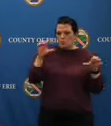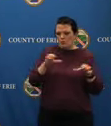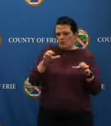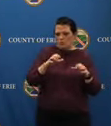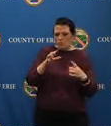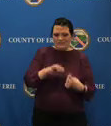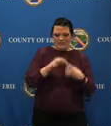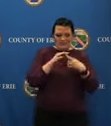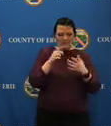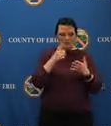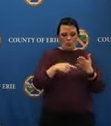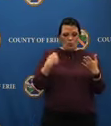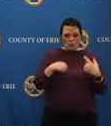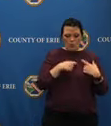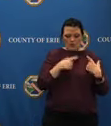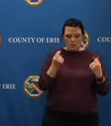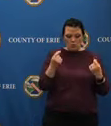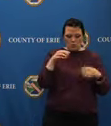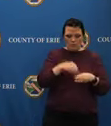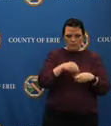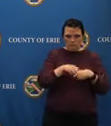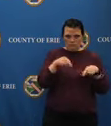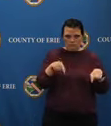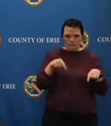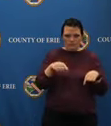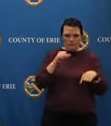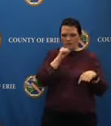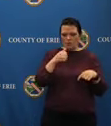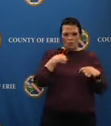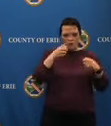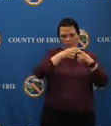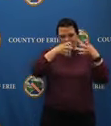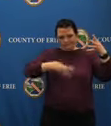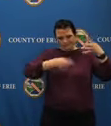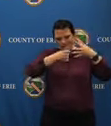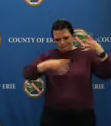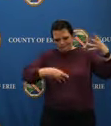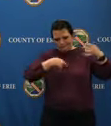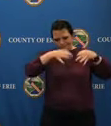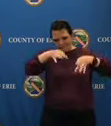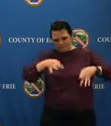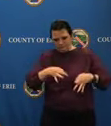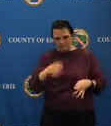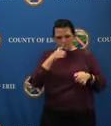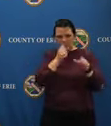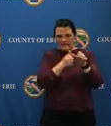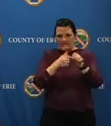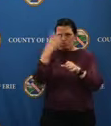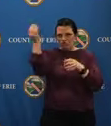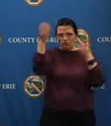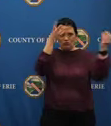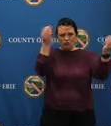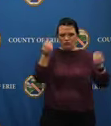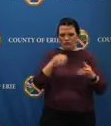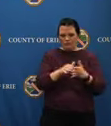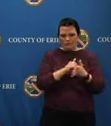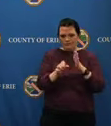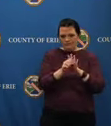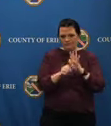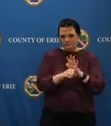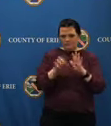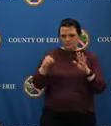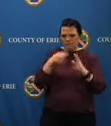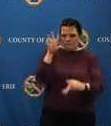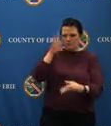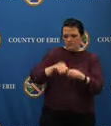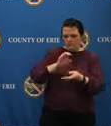than what we do internally. So we do not get a breakdown on how many are being done by each of the entities from New York State. All we get is the